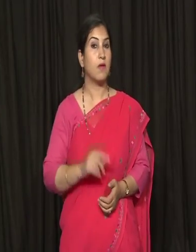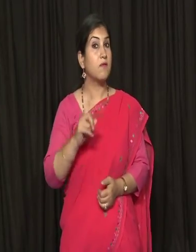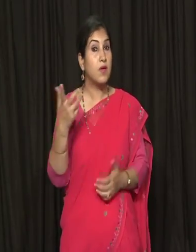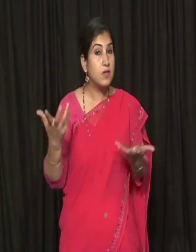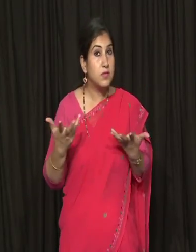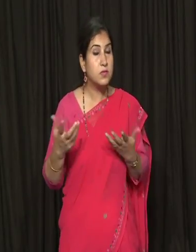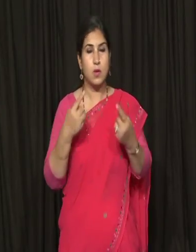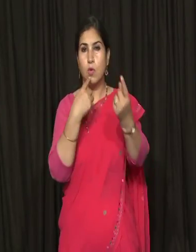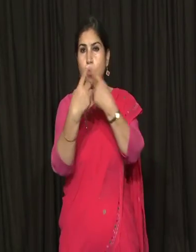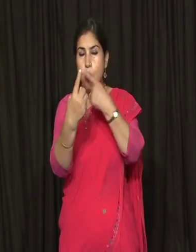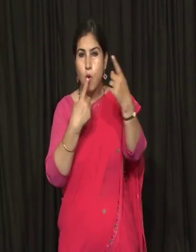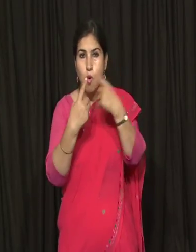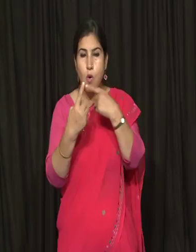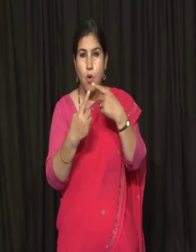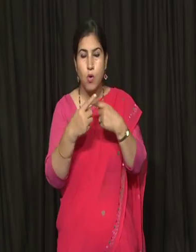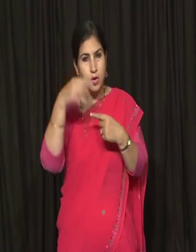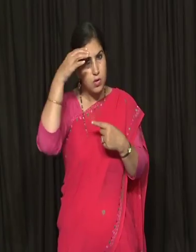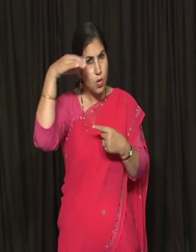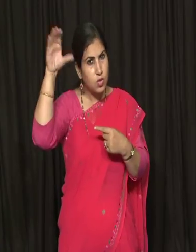First, we discussed about the concept of Pope